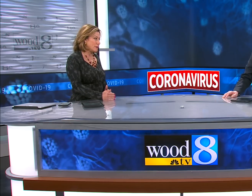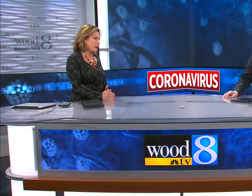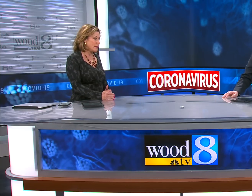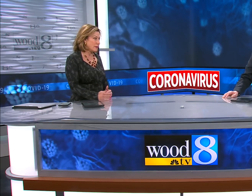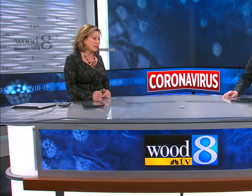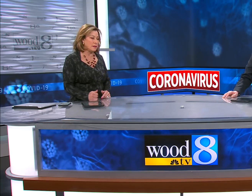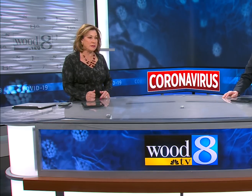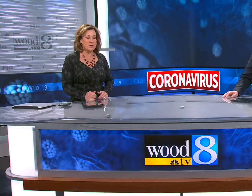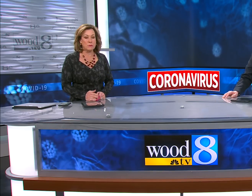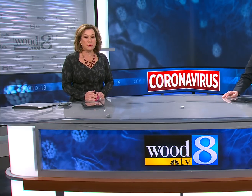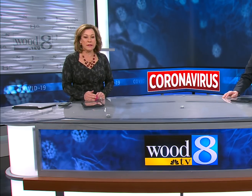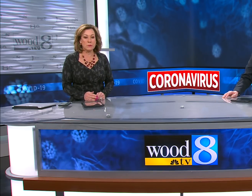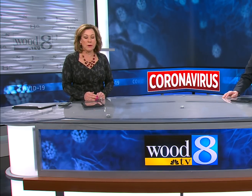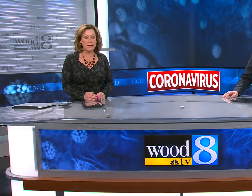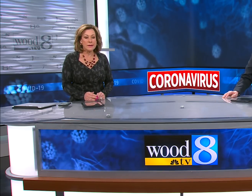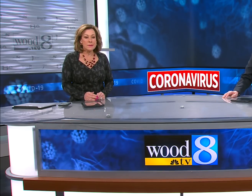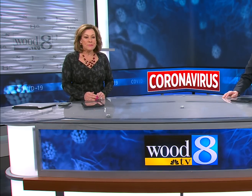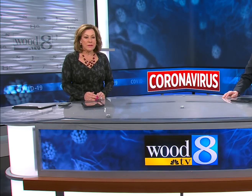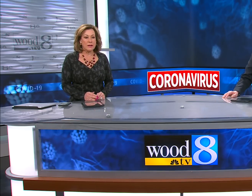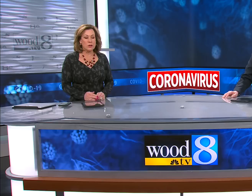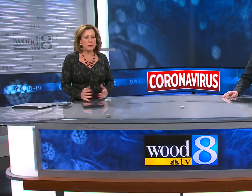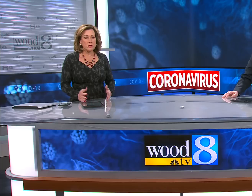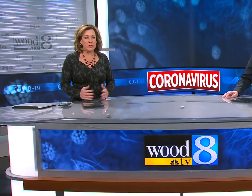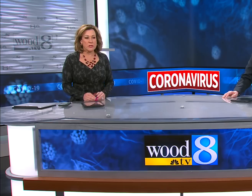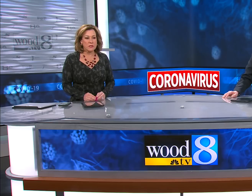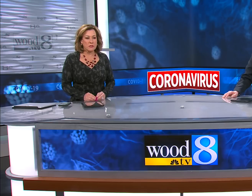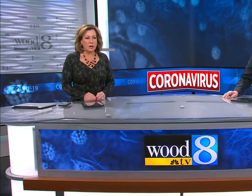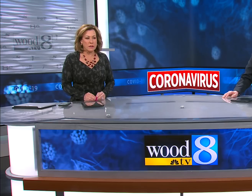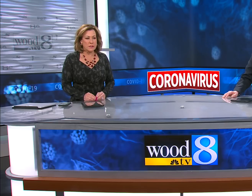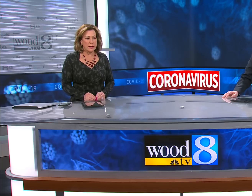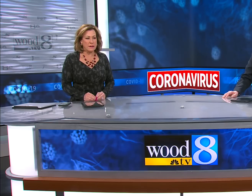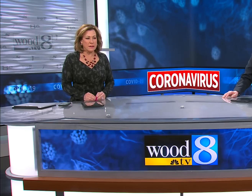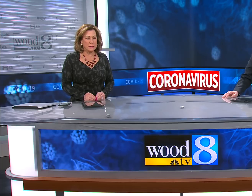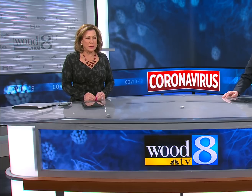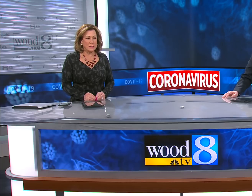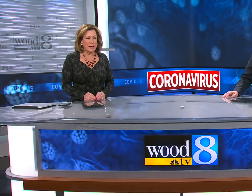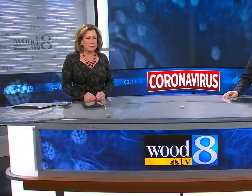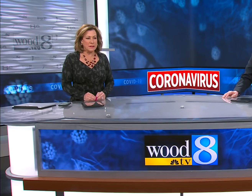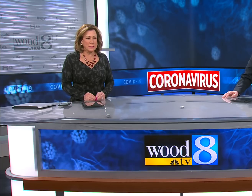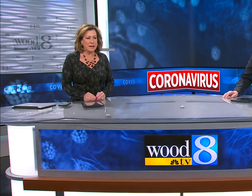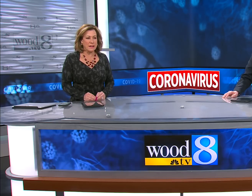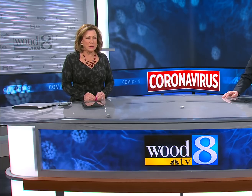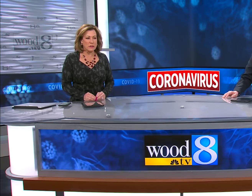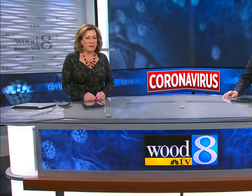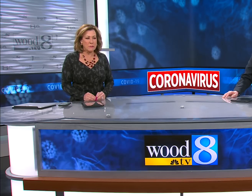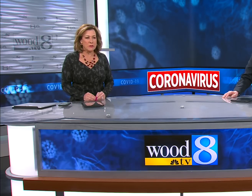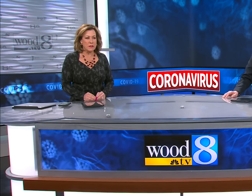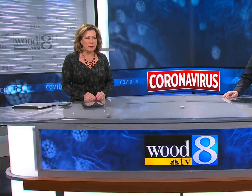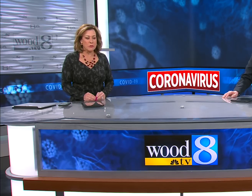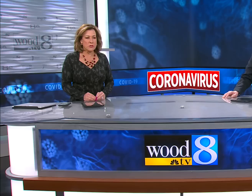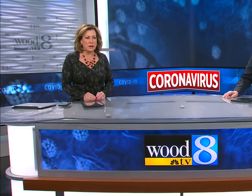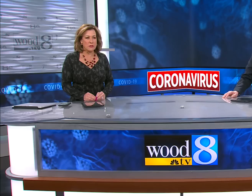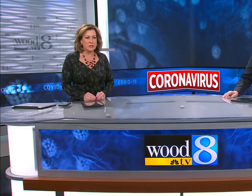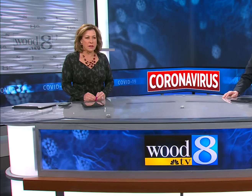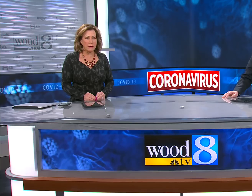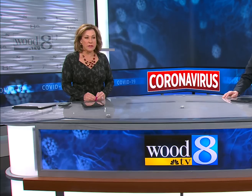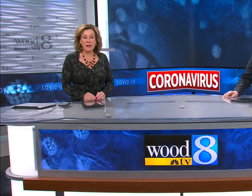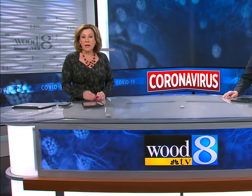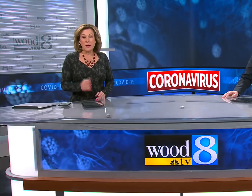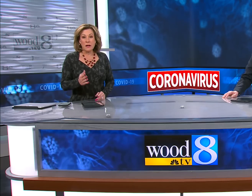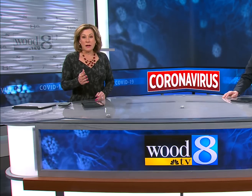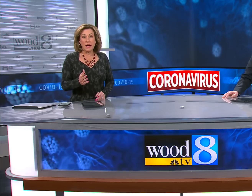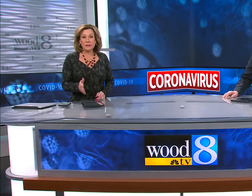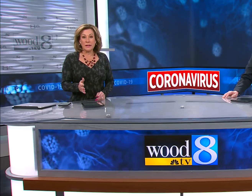mask mandate that is in place, but no restrictions as far as anything like that being taken as of yet. But the numbers are